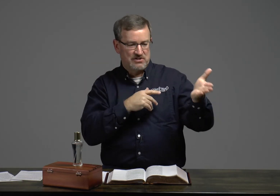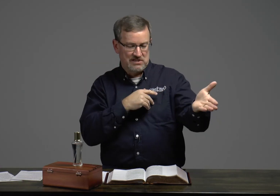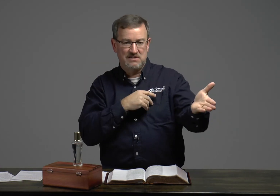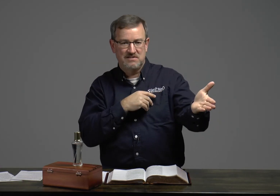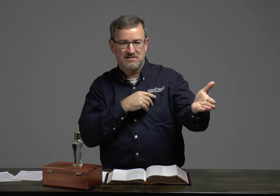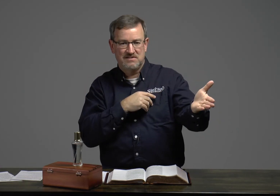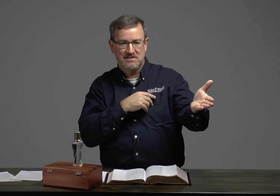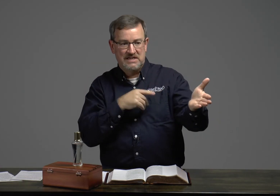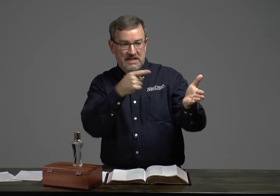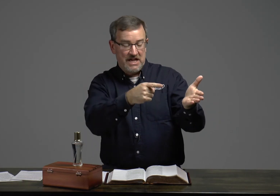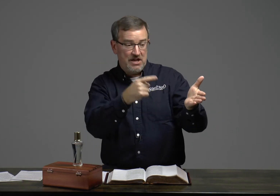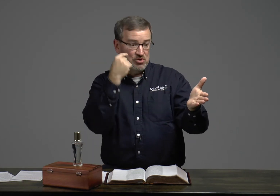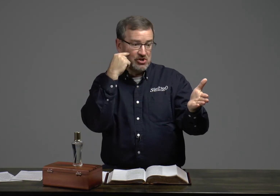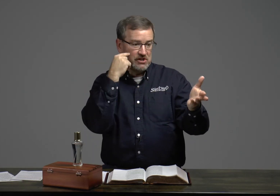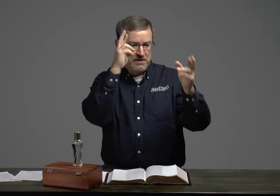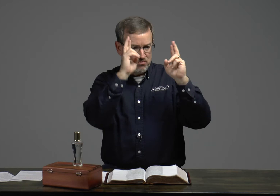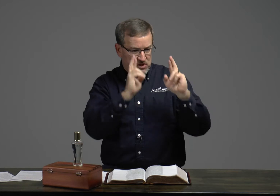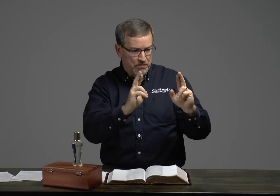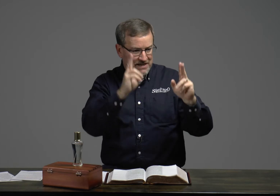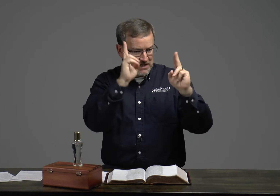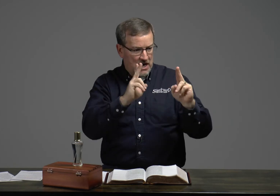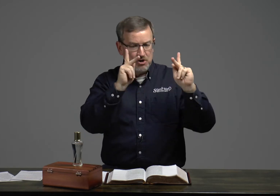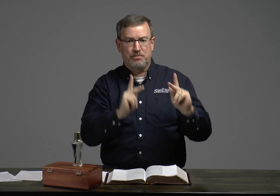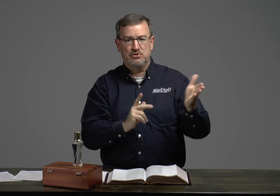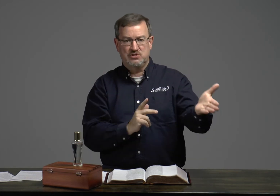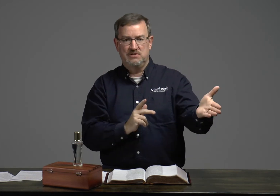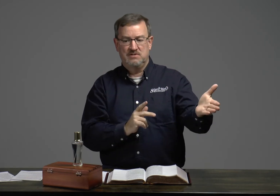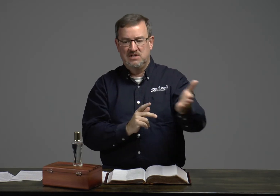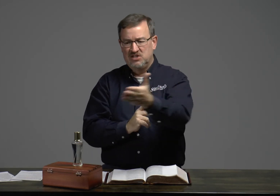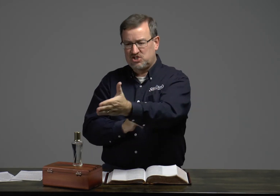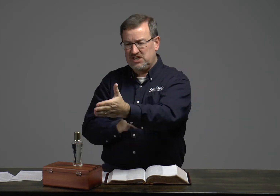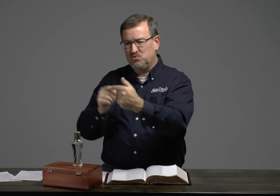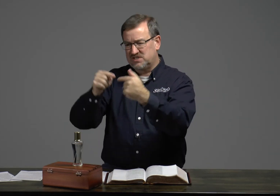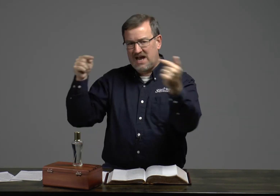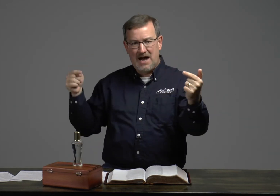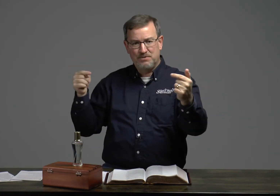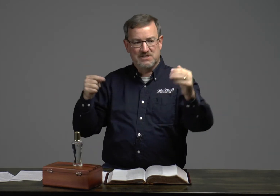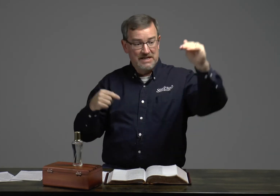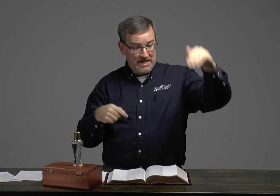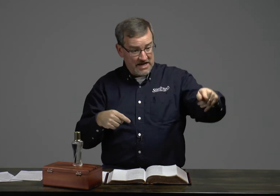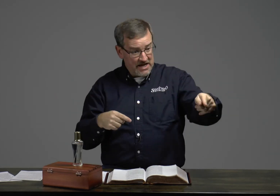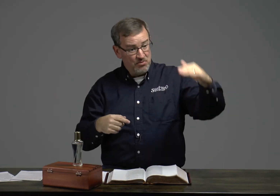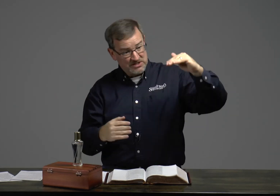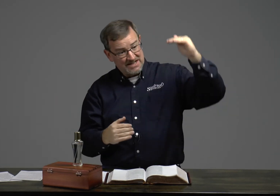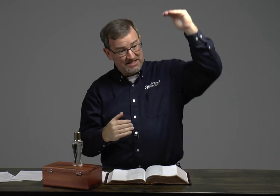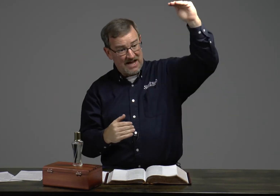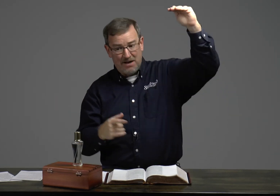Pharisee. He was thought to be a respected, honored person. She was the opposite. He was at the top.